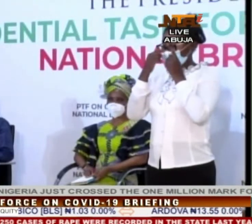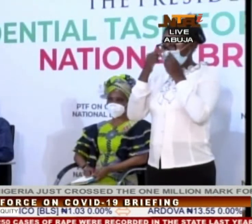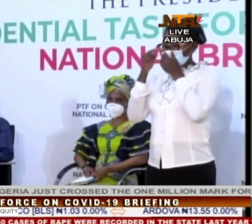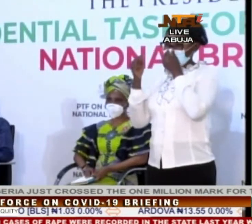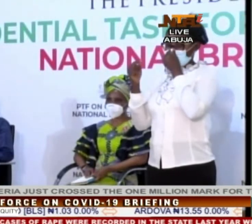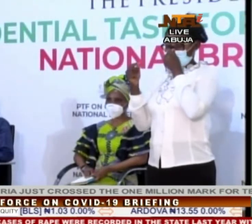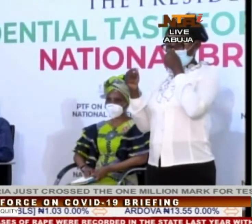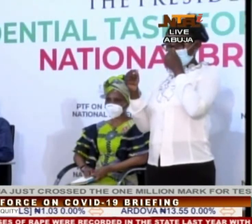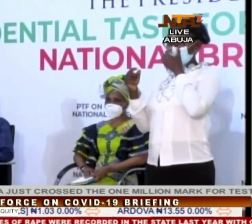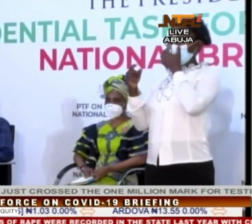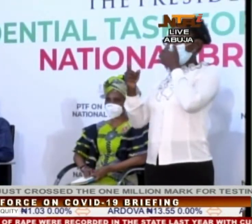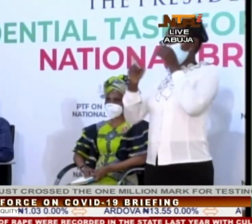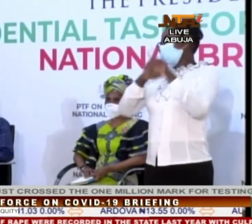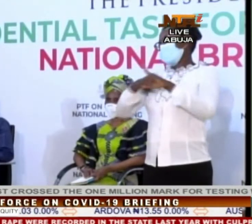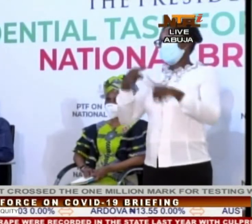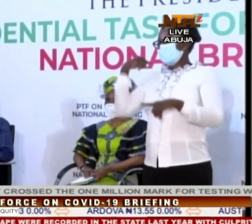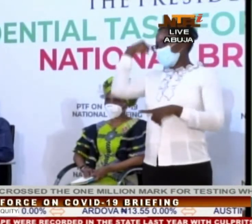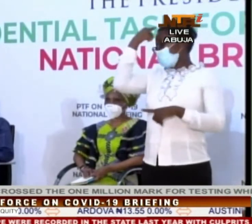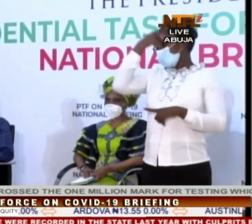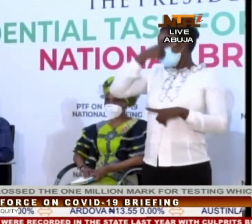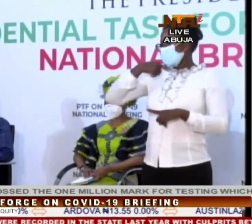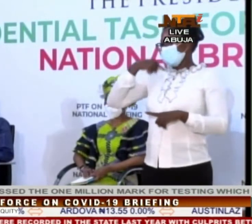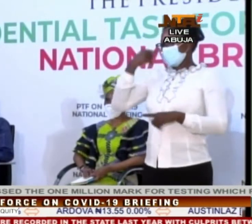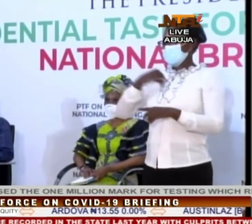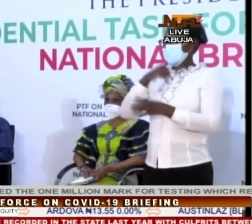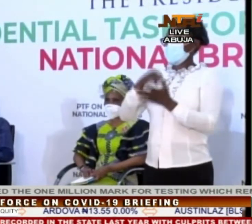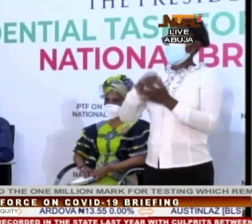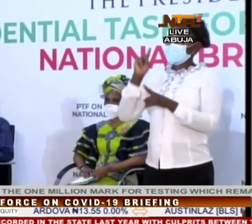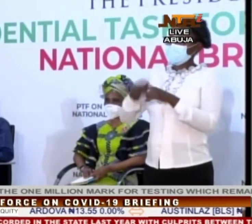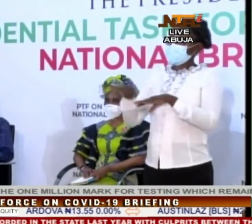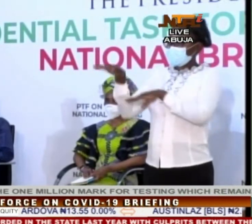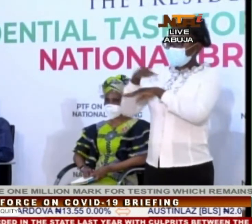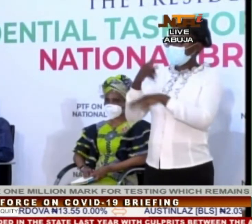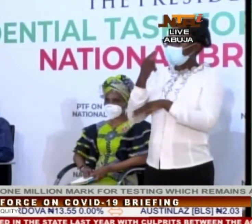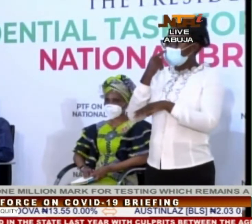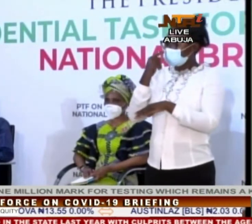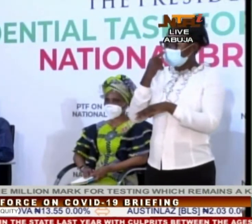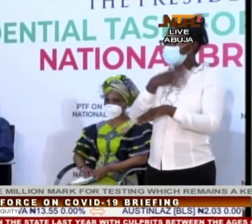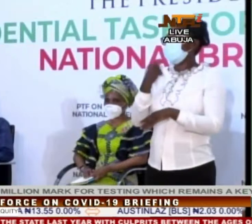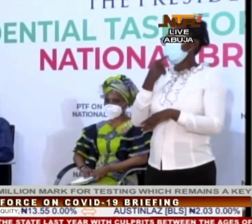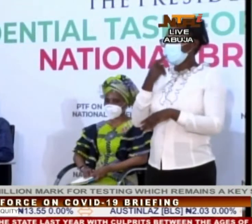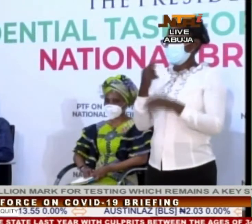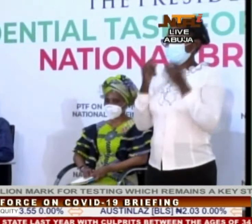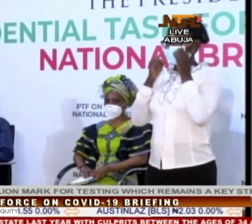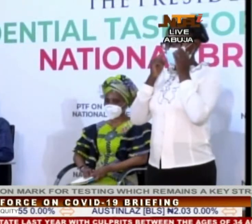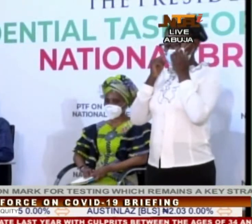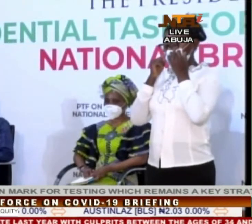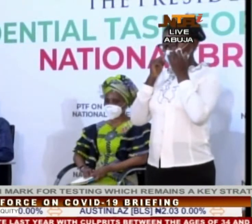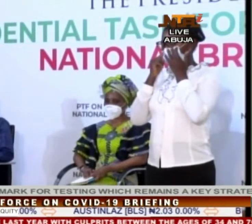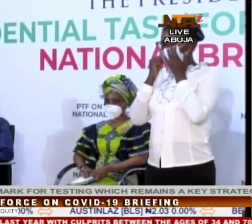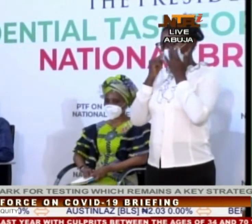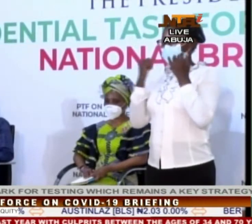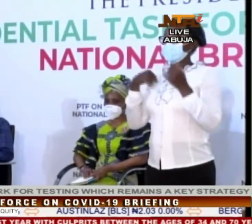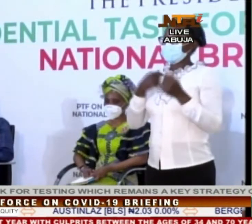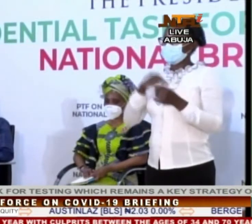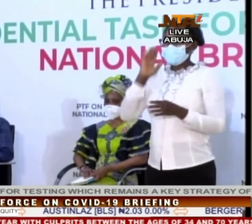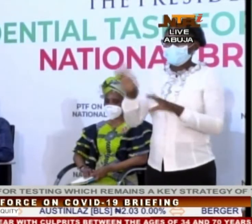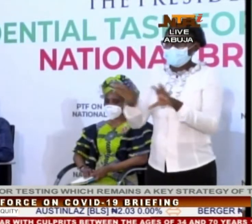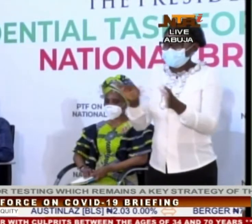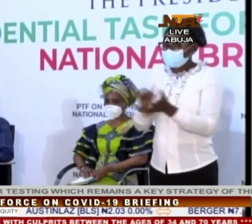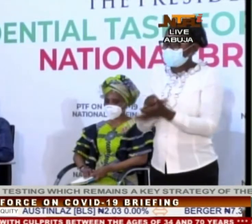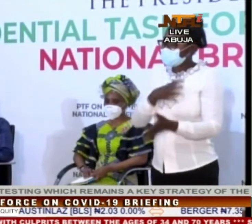face mask, and that means we need to cover our nose and mouth. So we need to take this out and encourage those that